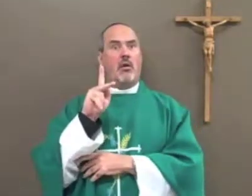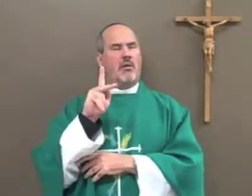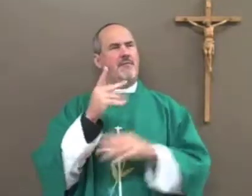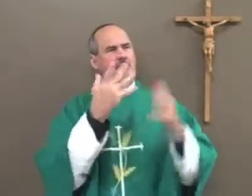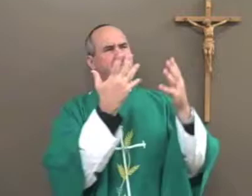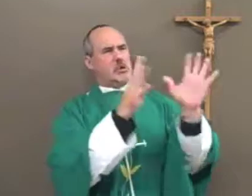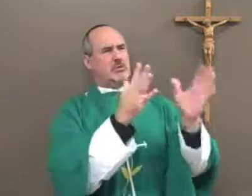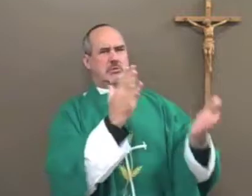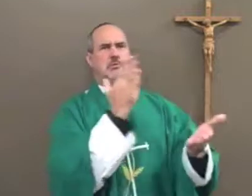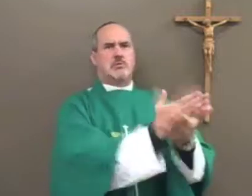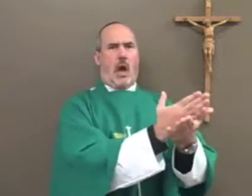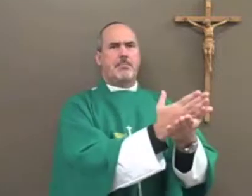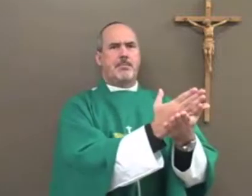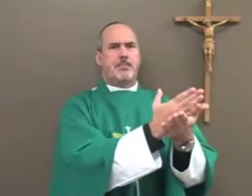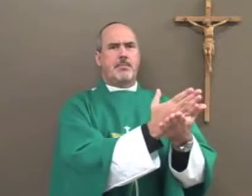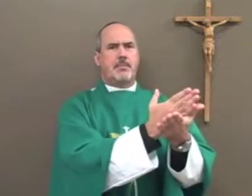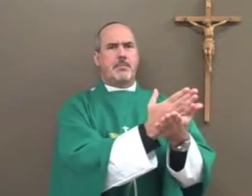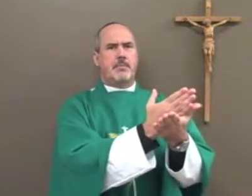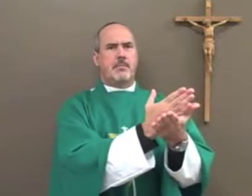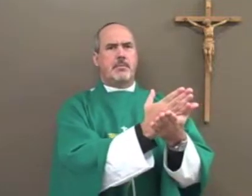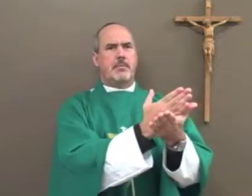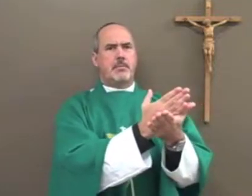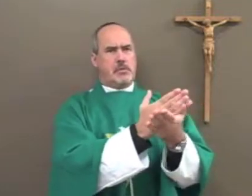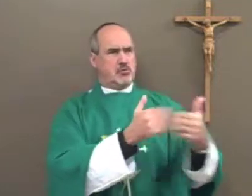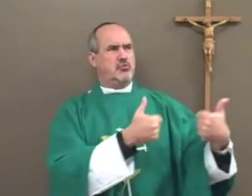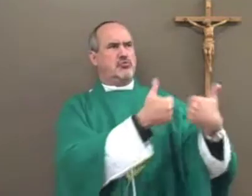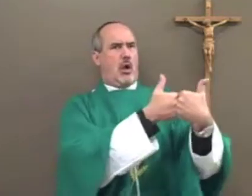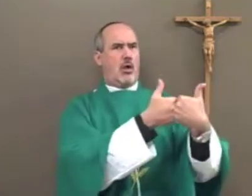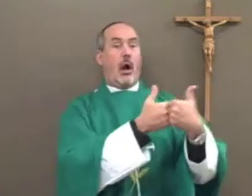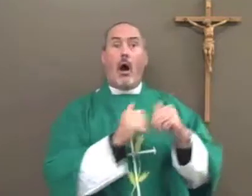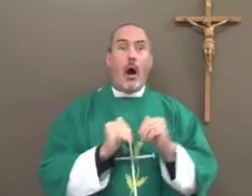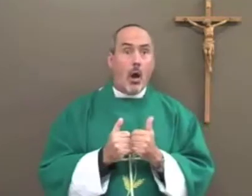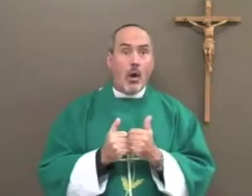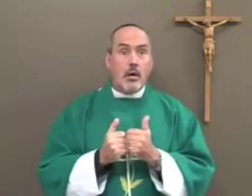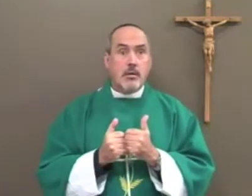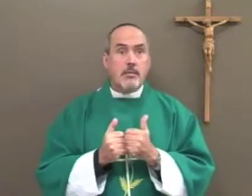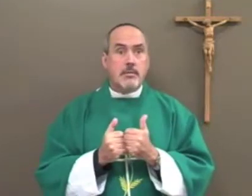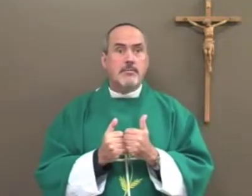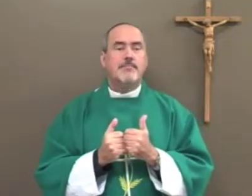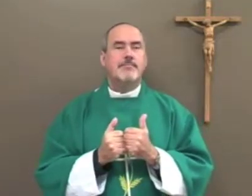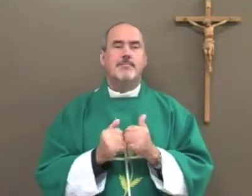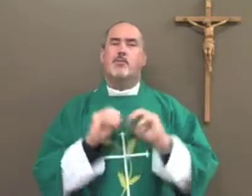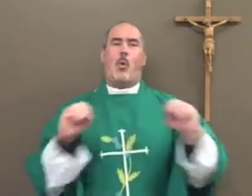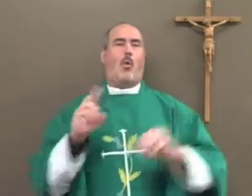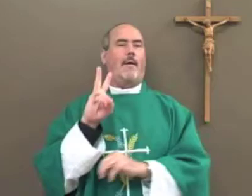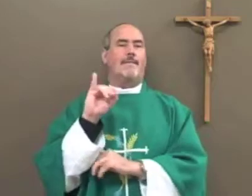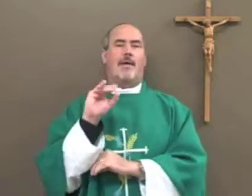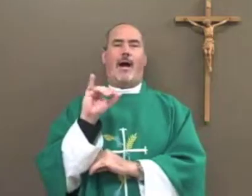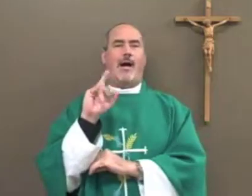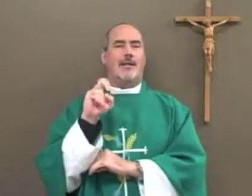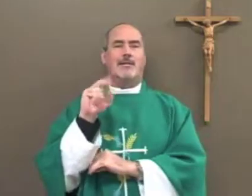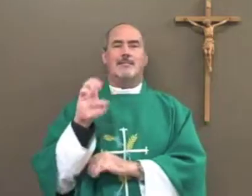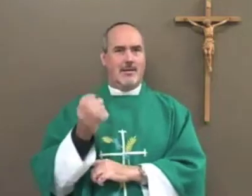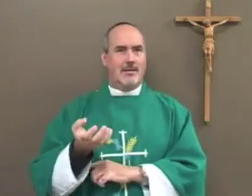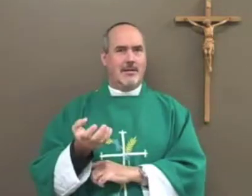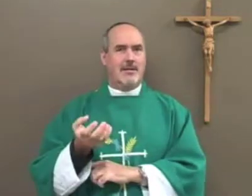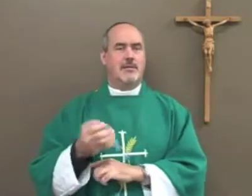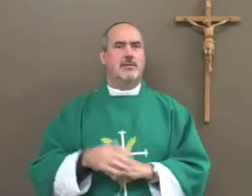horrendous. Martin Luther King said that was enough, and he challenged people. But he didn't do it